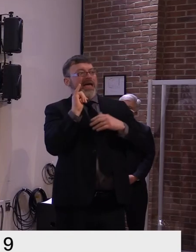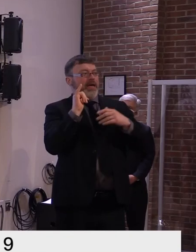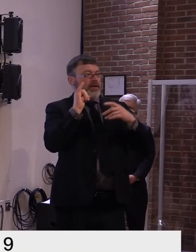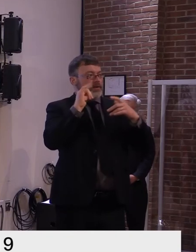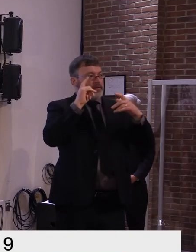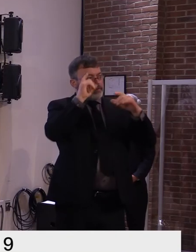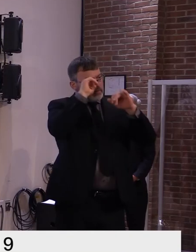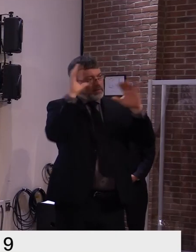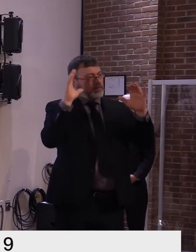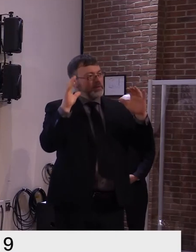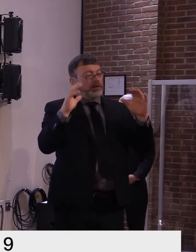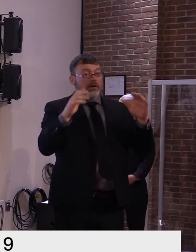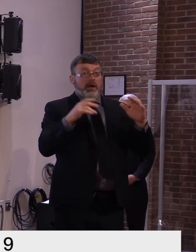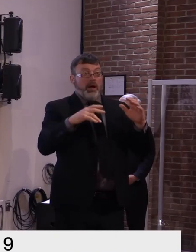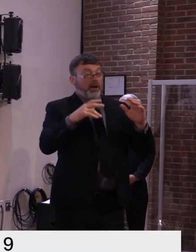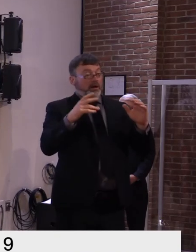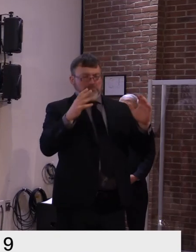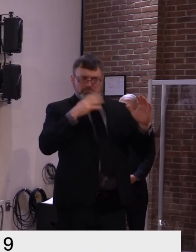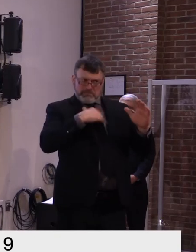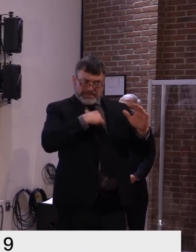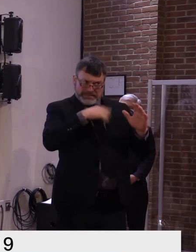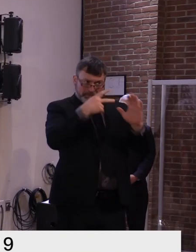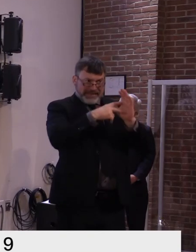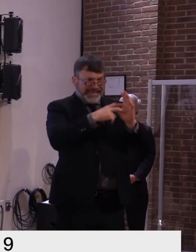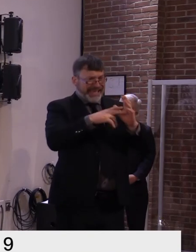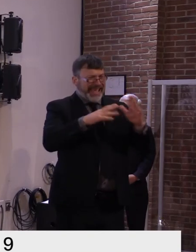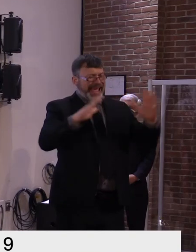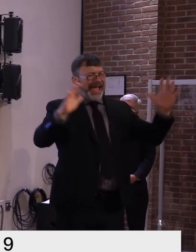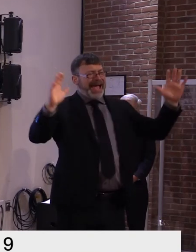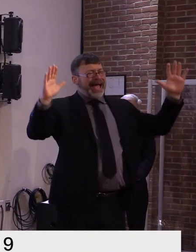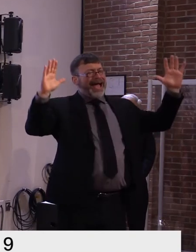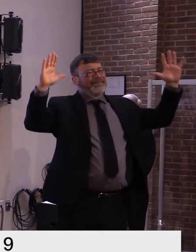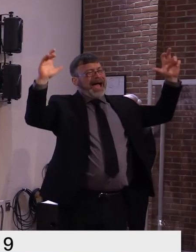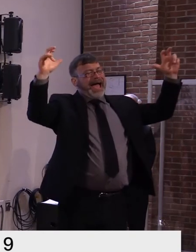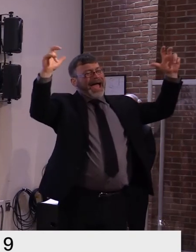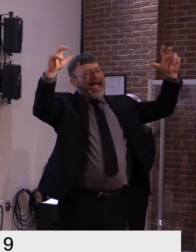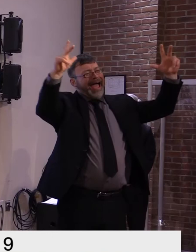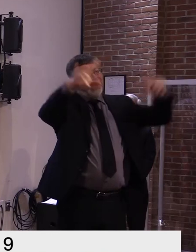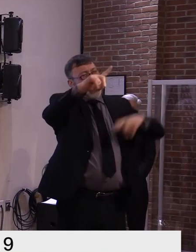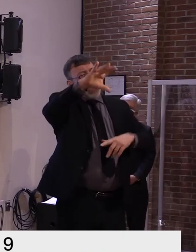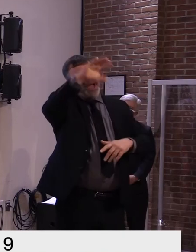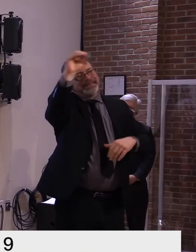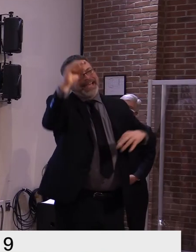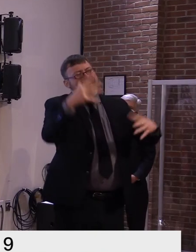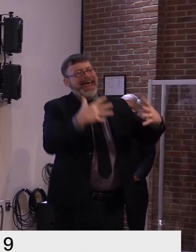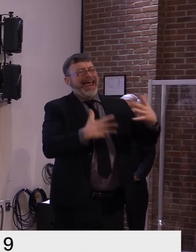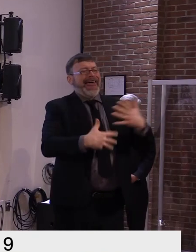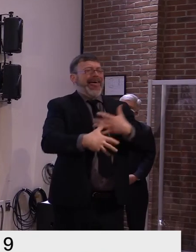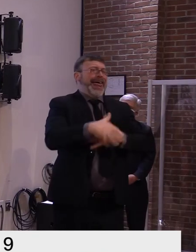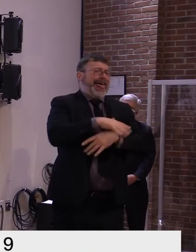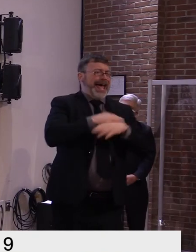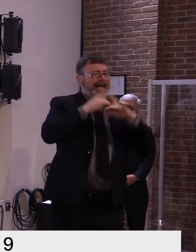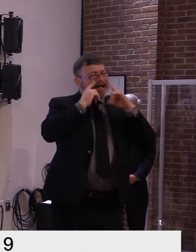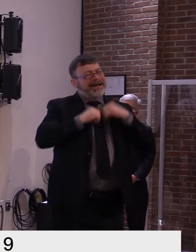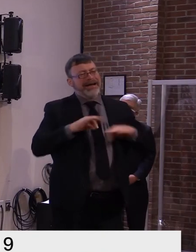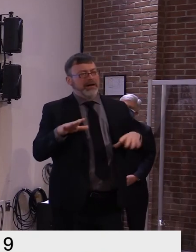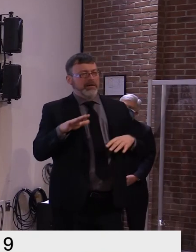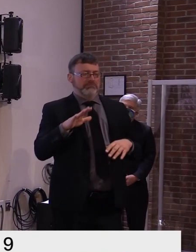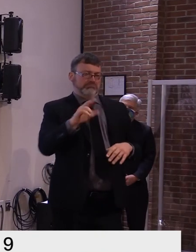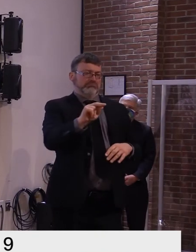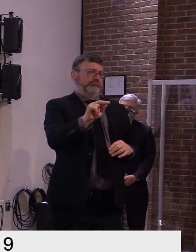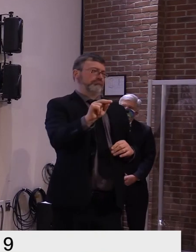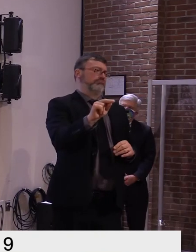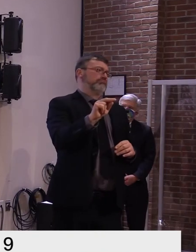worry about, you know, the close contact with people, et cetera, et cetera. I think most people in public health feel that